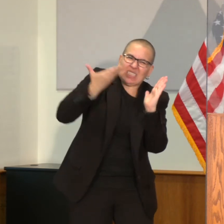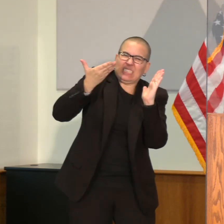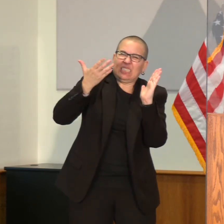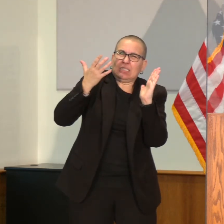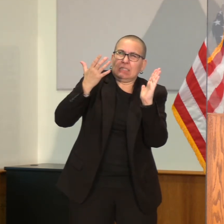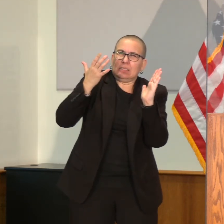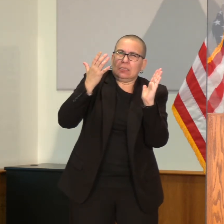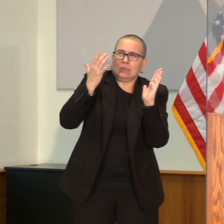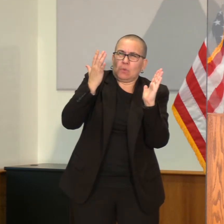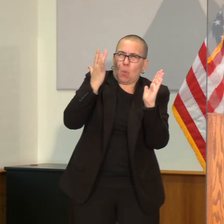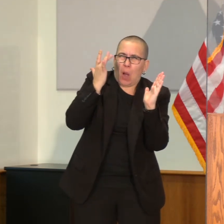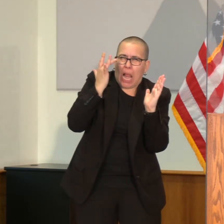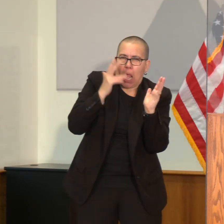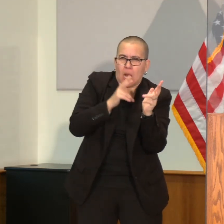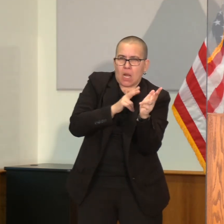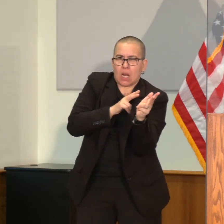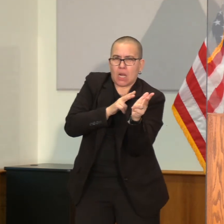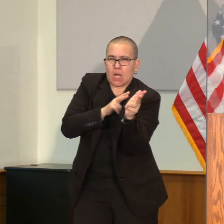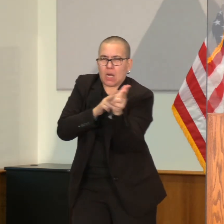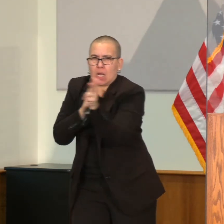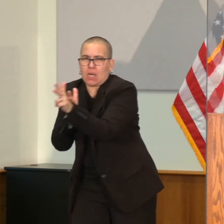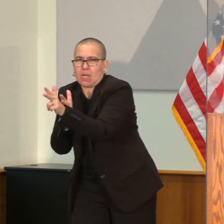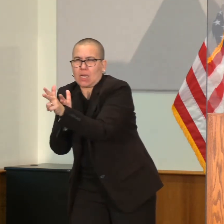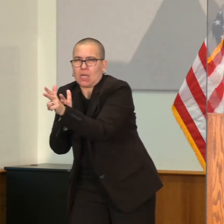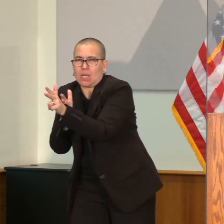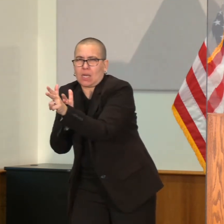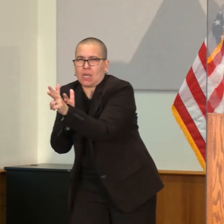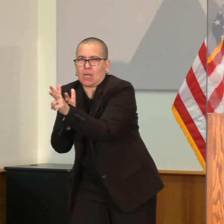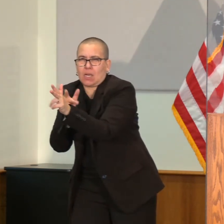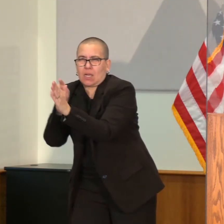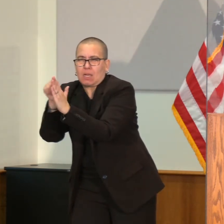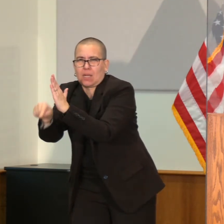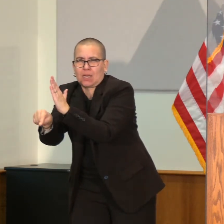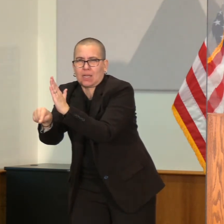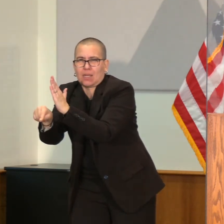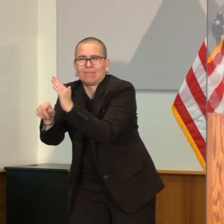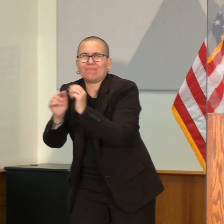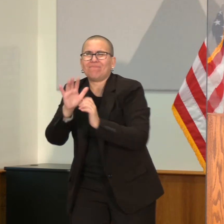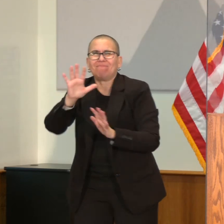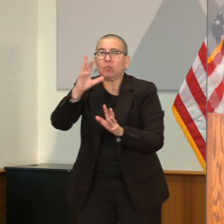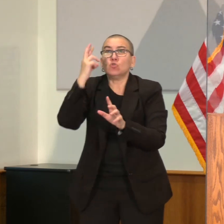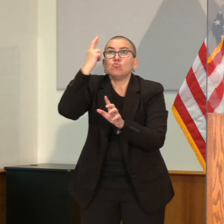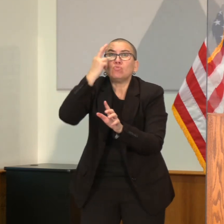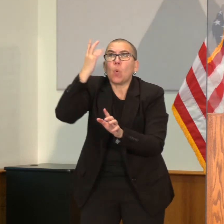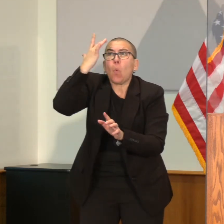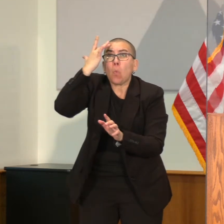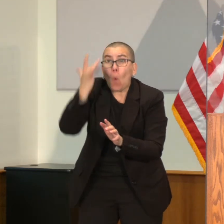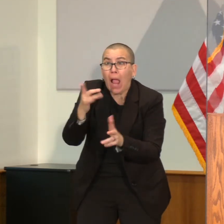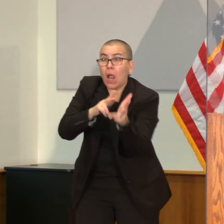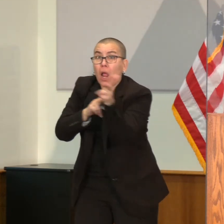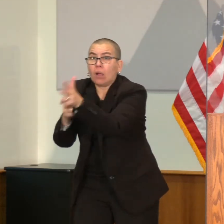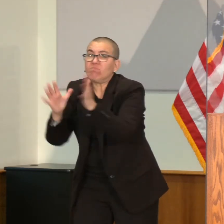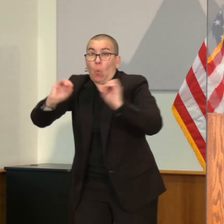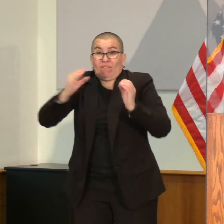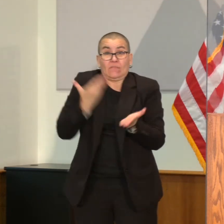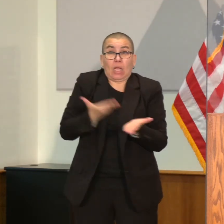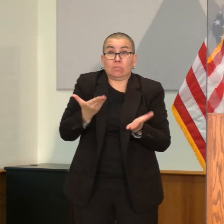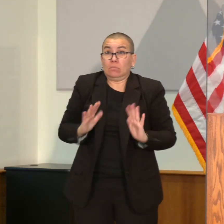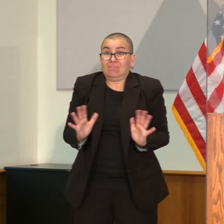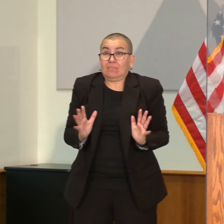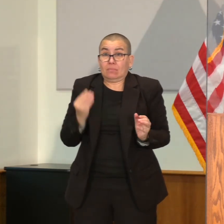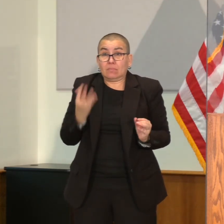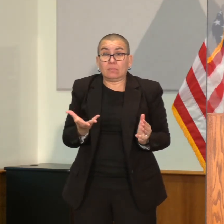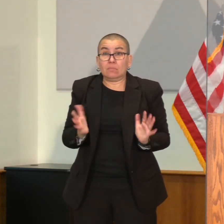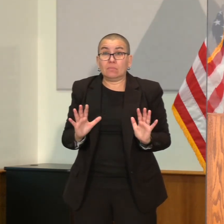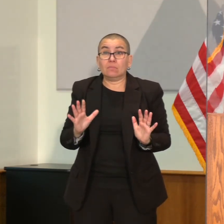That was not why he was pulled over. He was pulled over, and I'll stand to be corrected, but